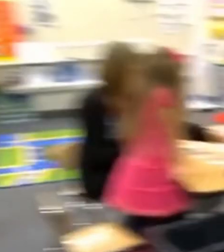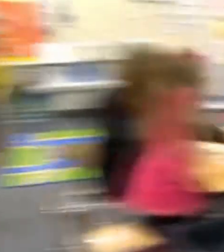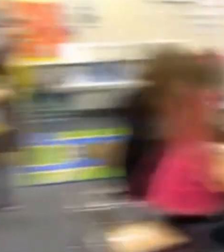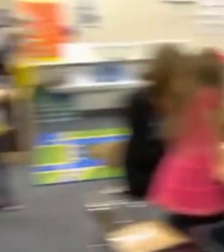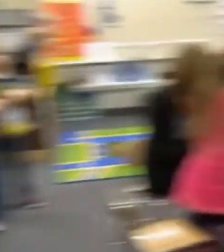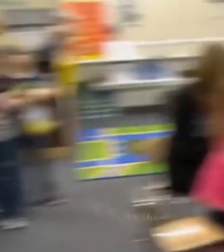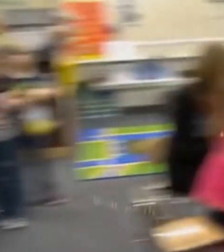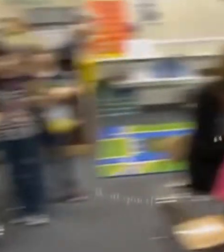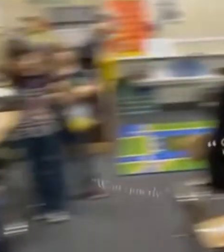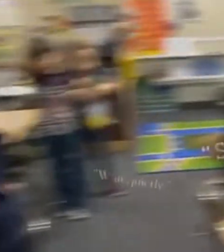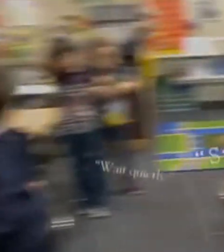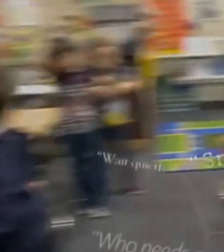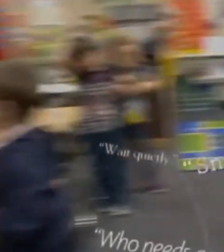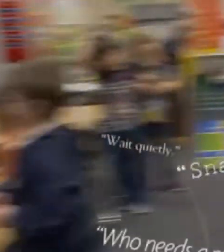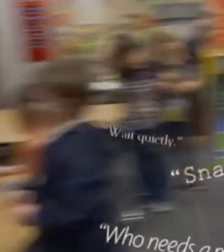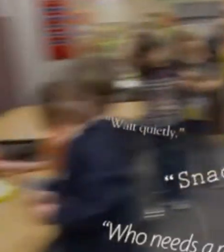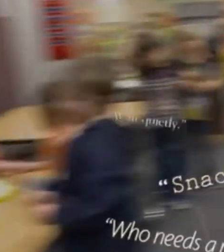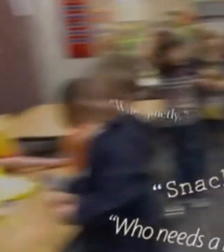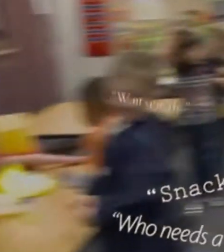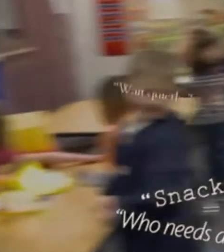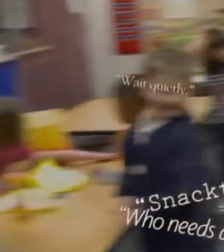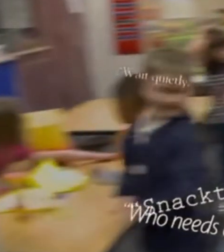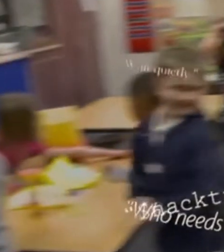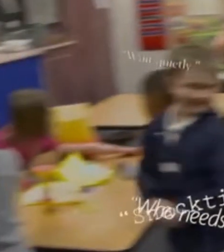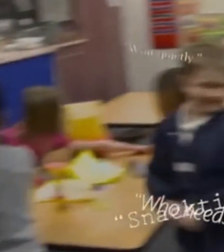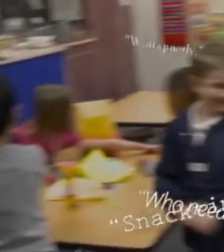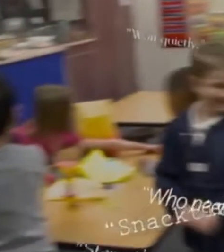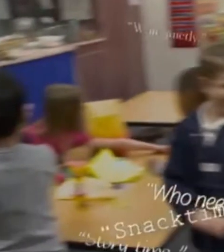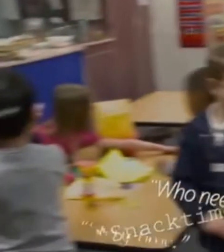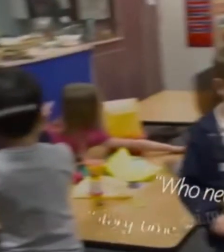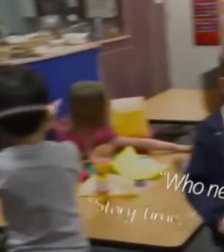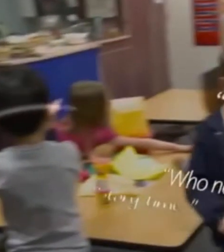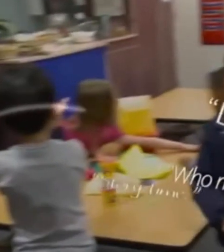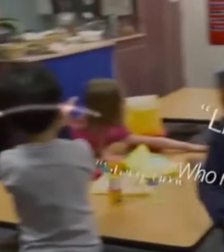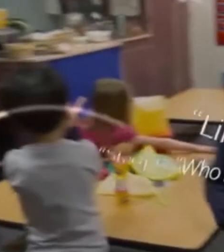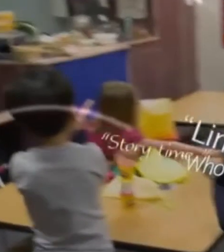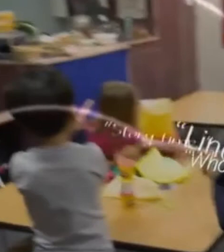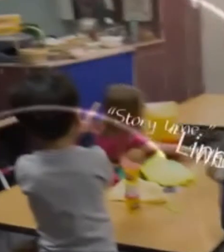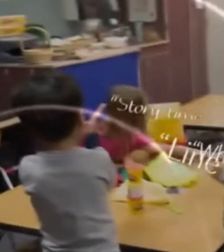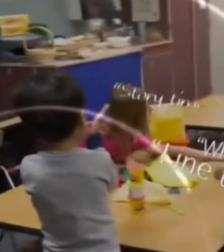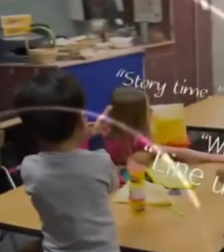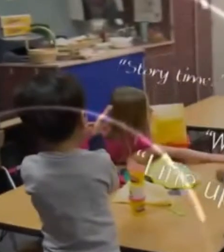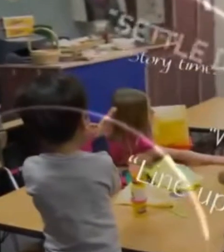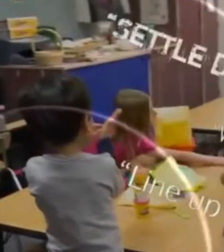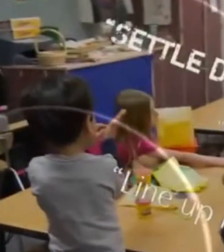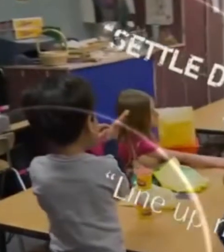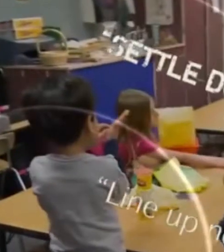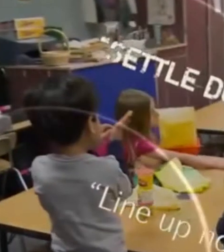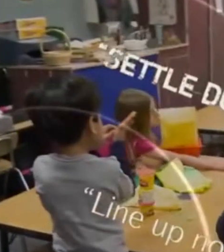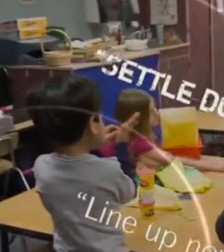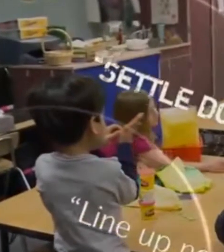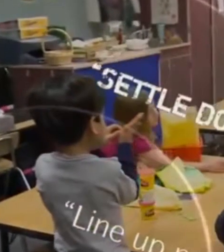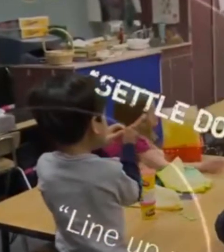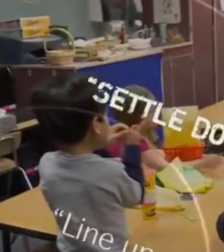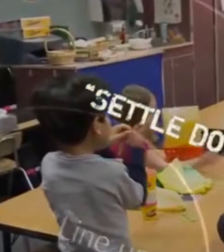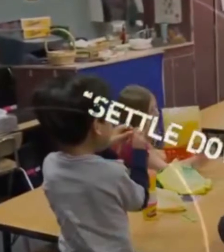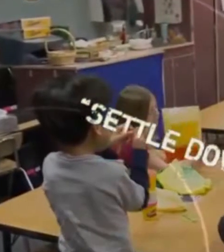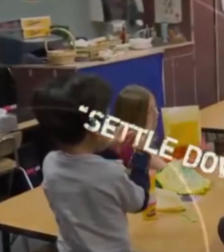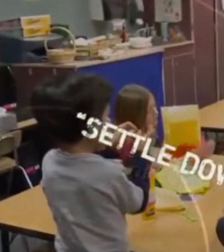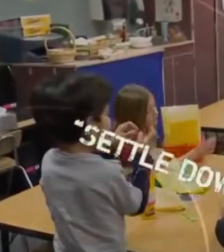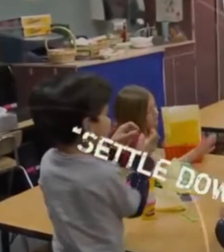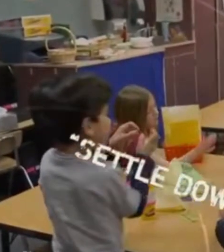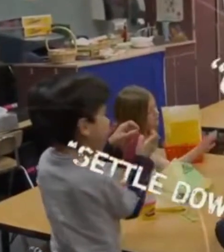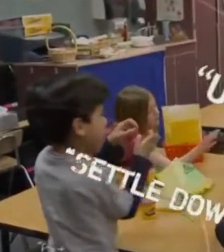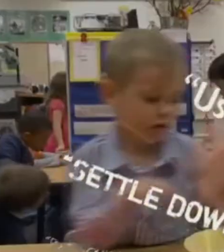Just like an air traffic control system has to manage lots of airplanes going on lots of runways and really exquisite timing and so